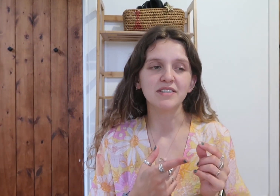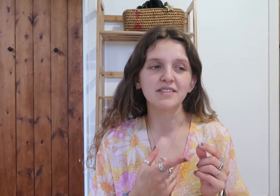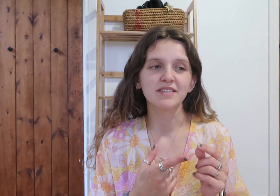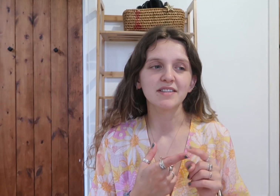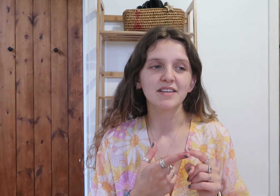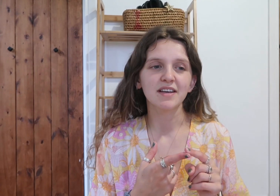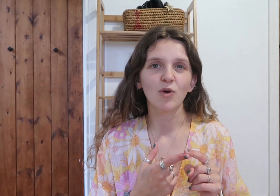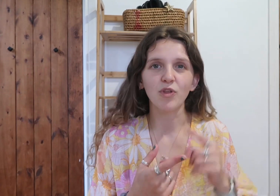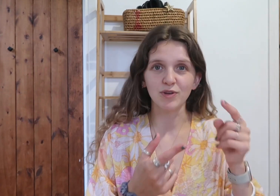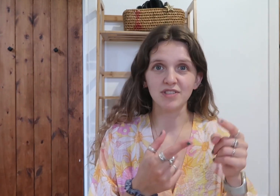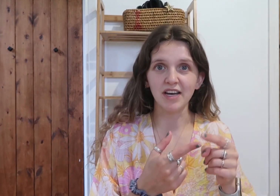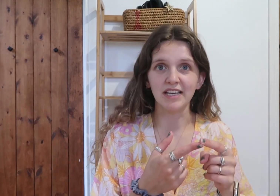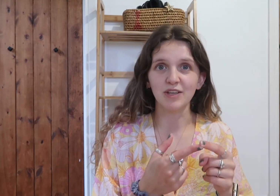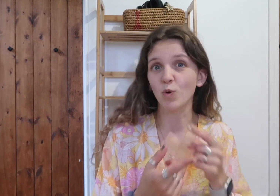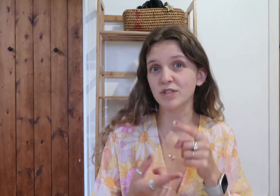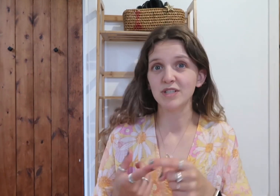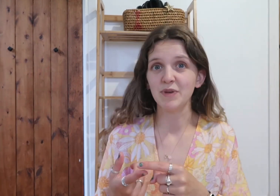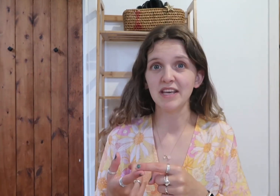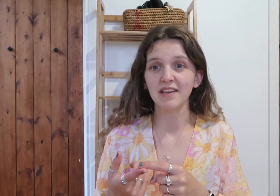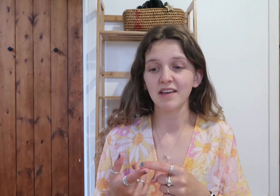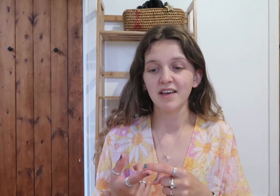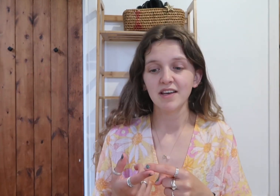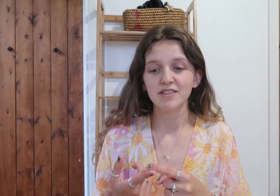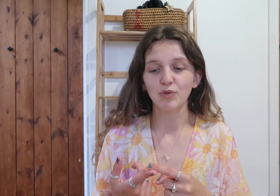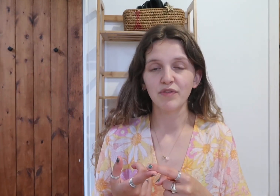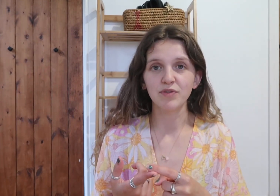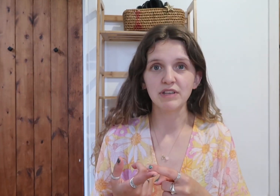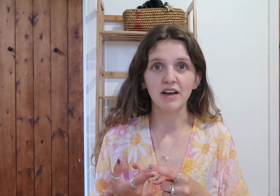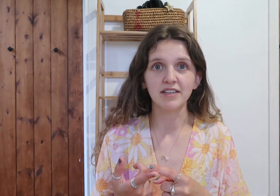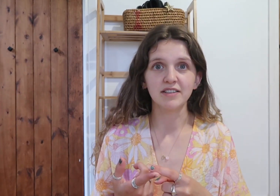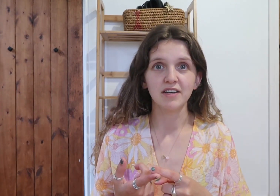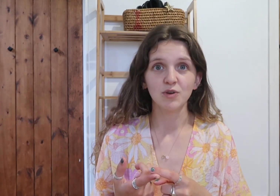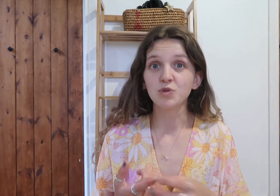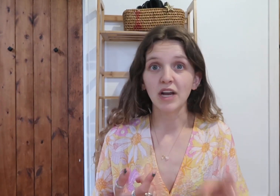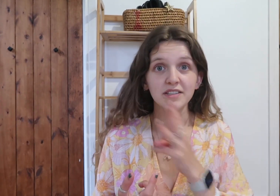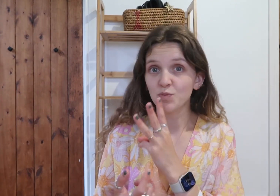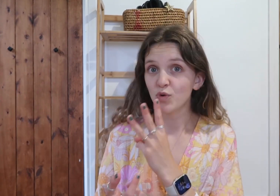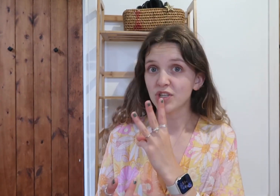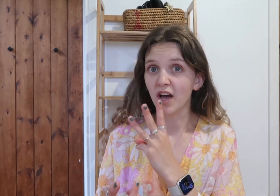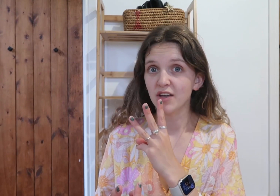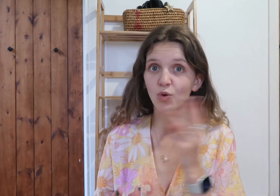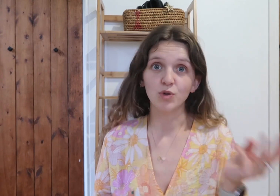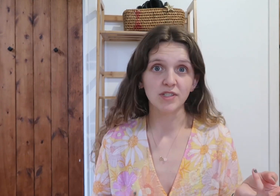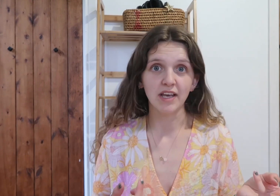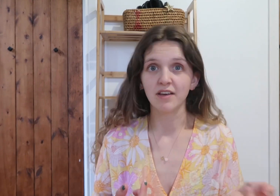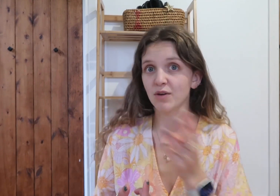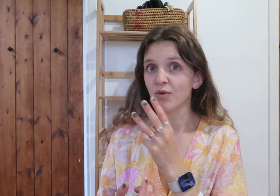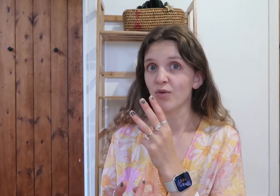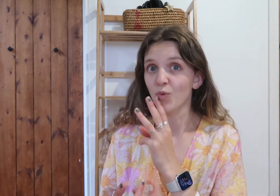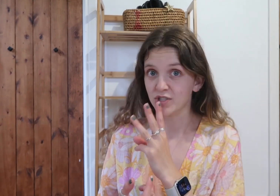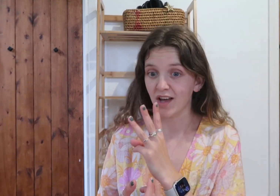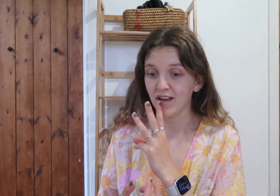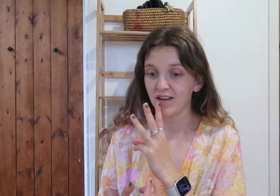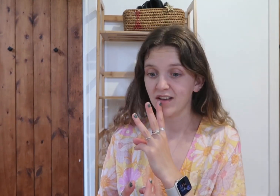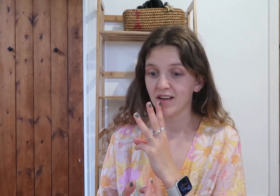because although you're signing, you're also speaking. So if you sign, would you like some water, you're also saying water.